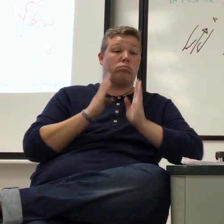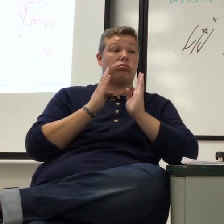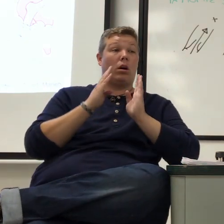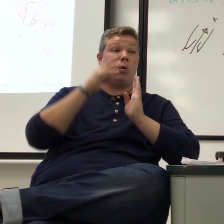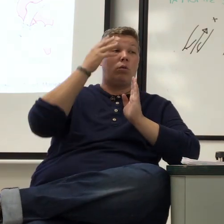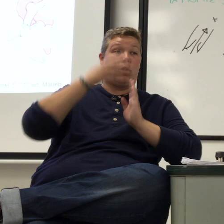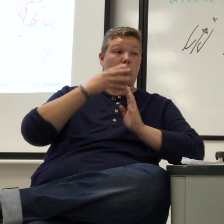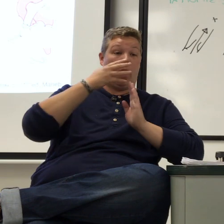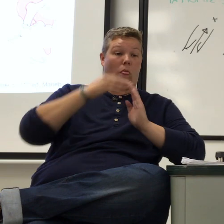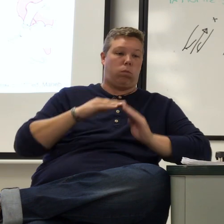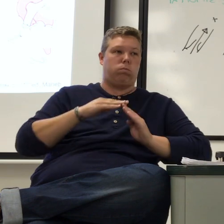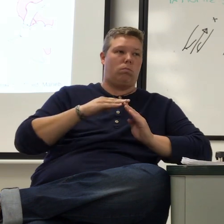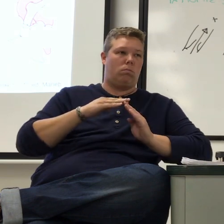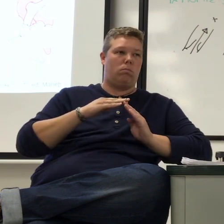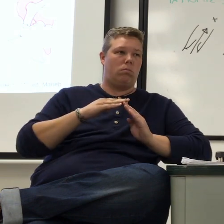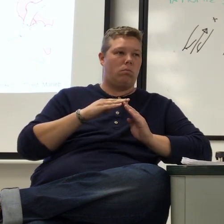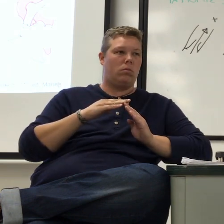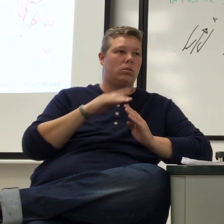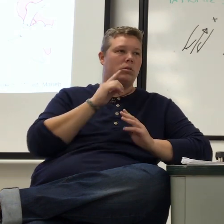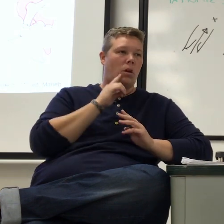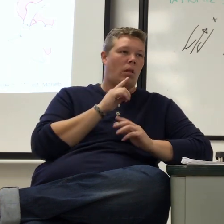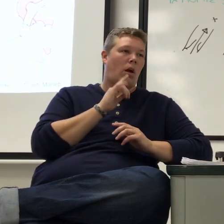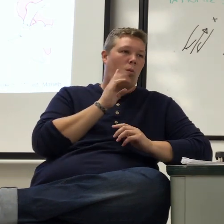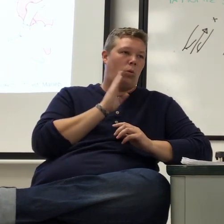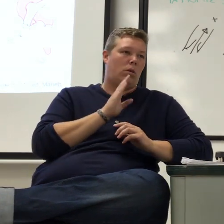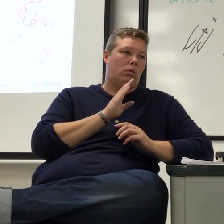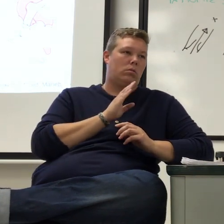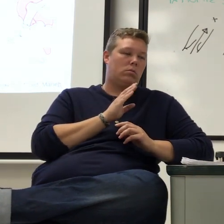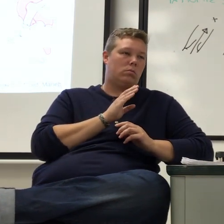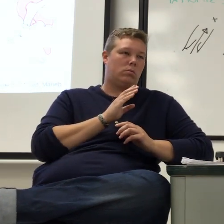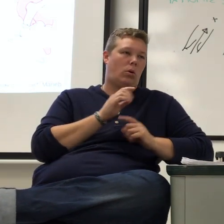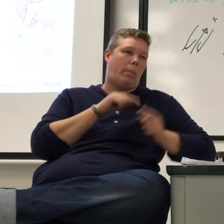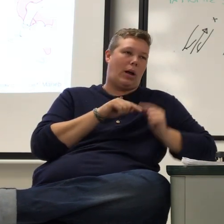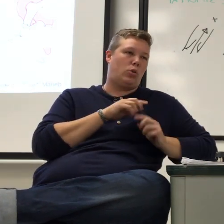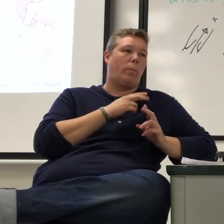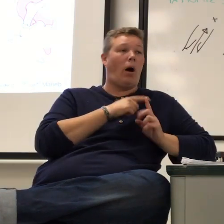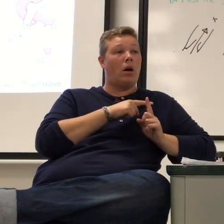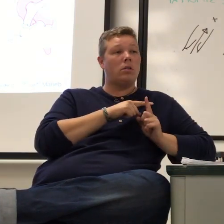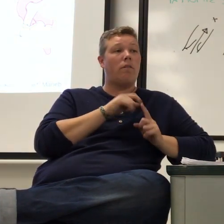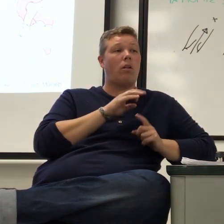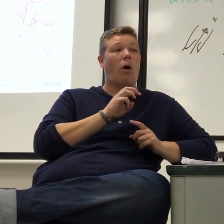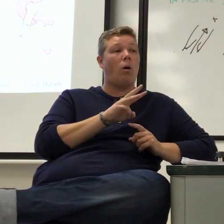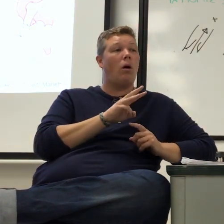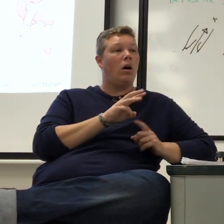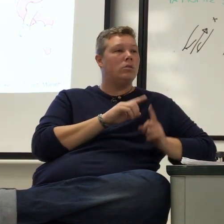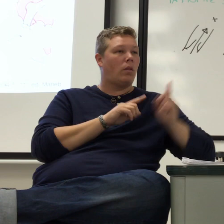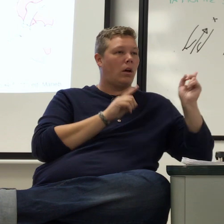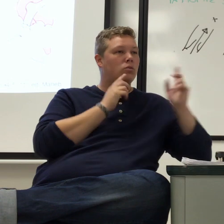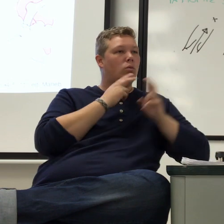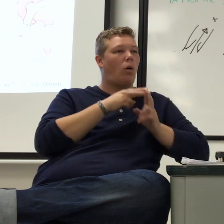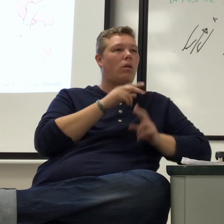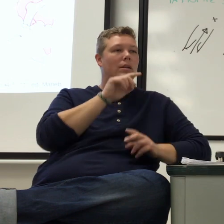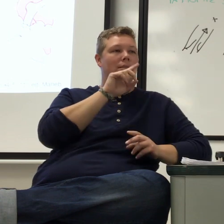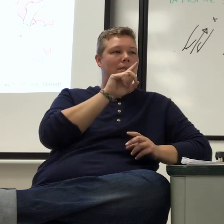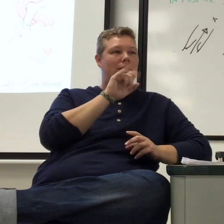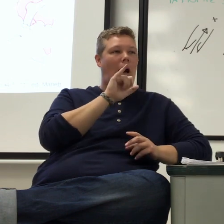of blood flow that restores the positive flow. But that quick reversal is shown as the dicrotic notch.